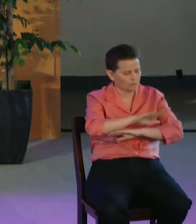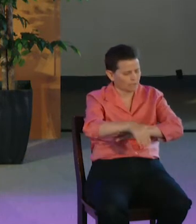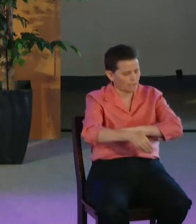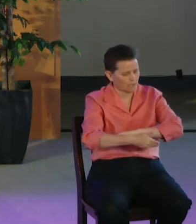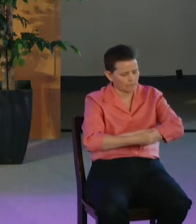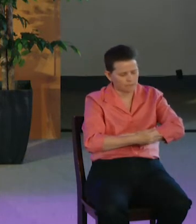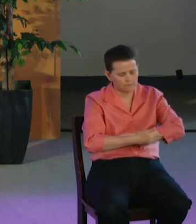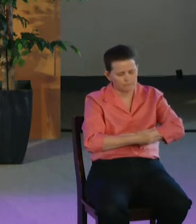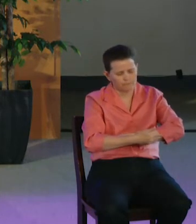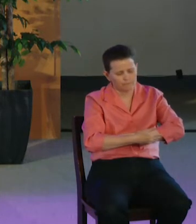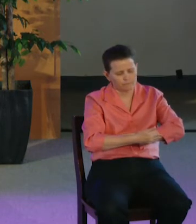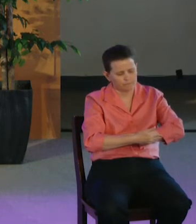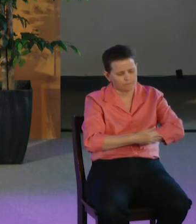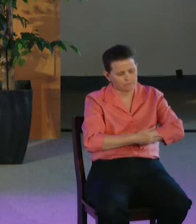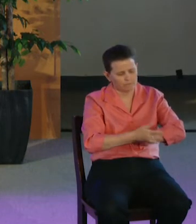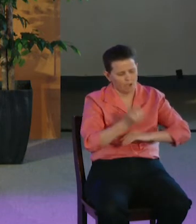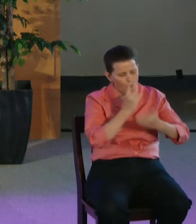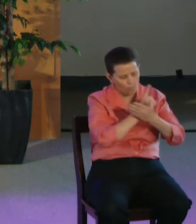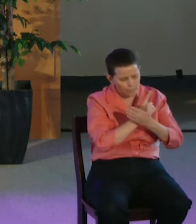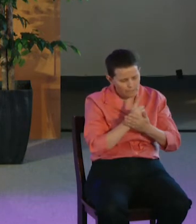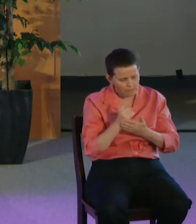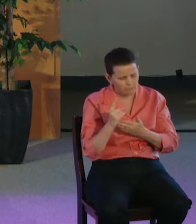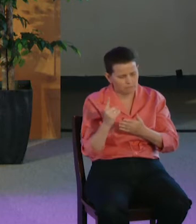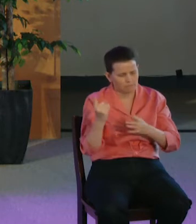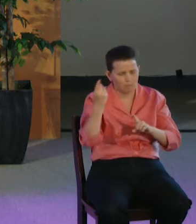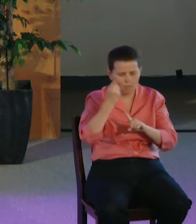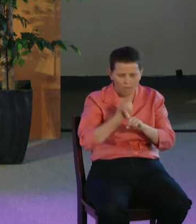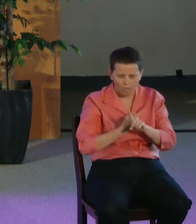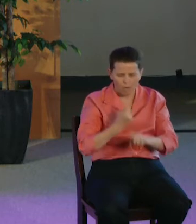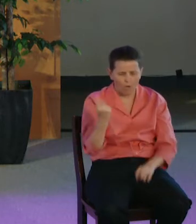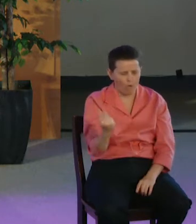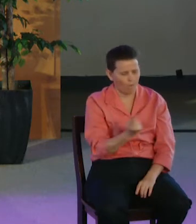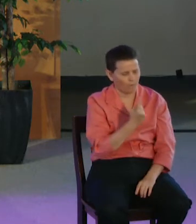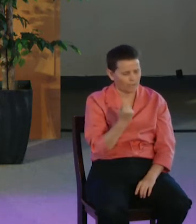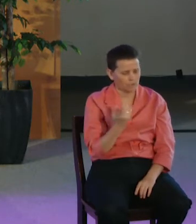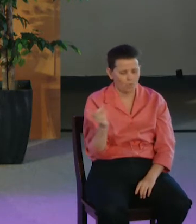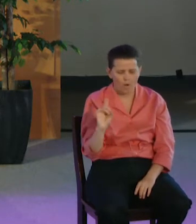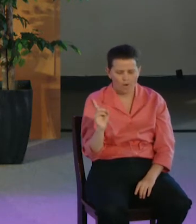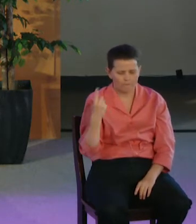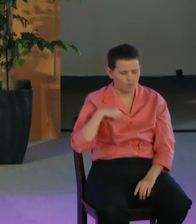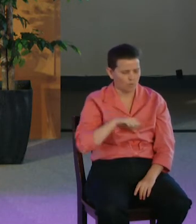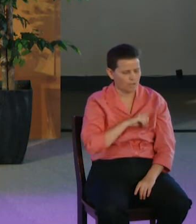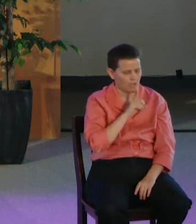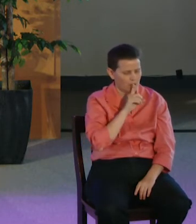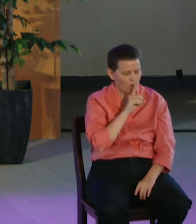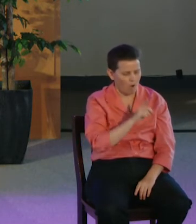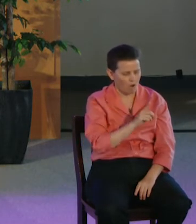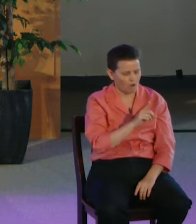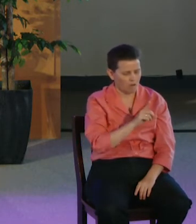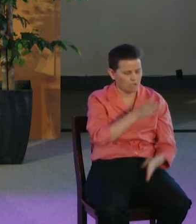Wherever we are, God is. Wherever we are, the Father is. Wherever we are, the Mother